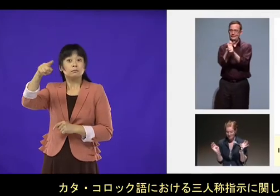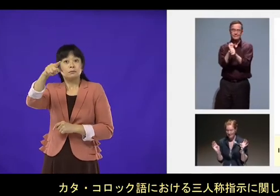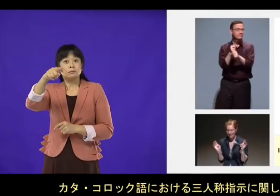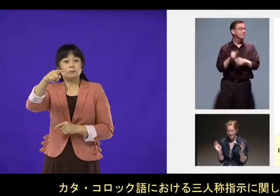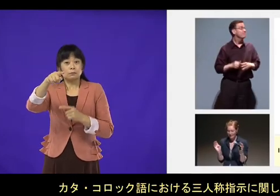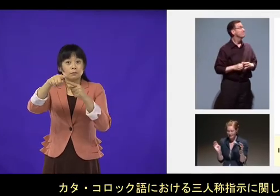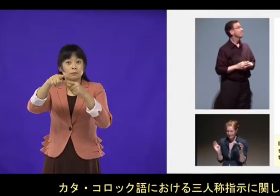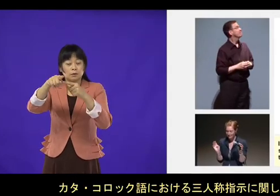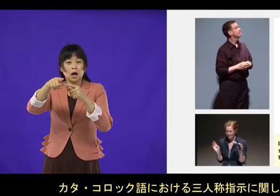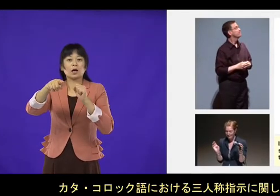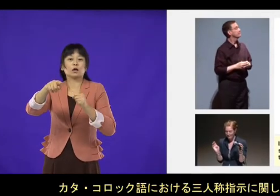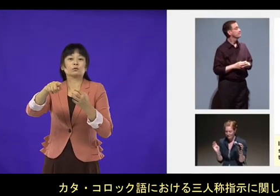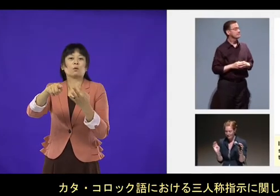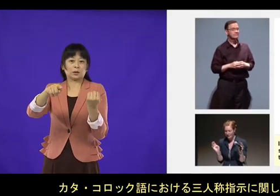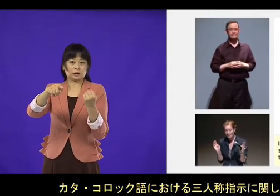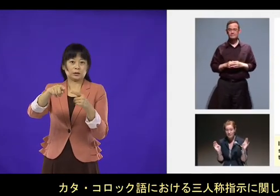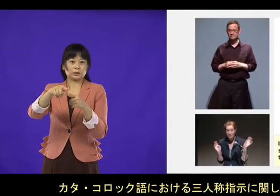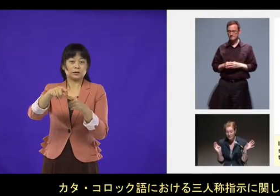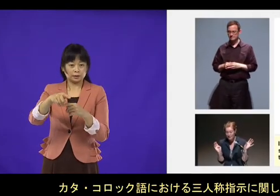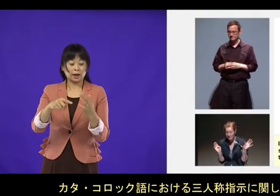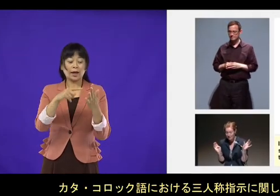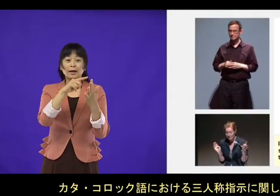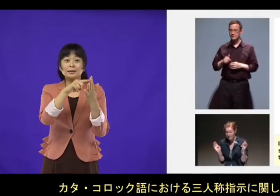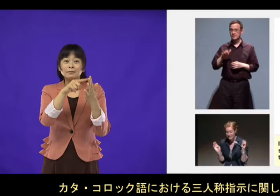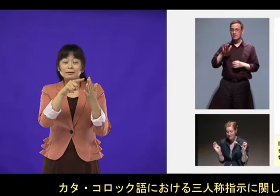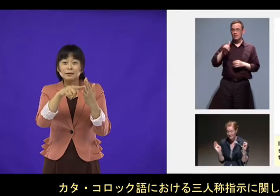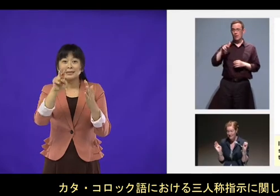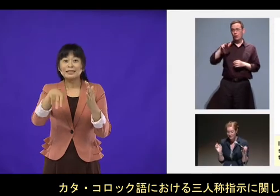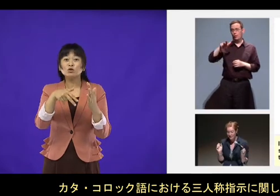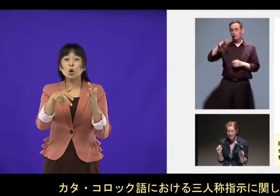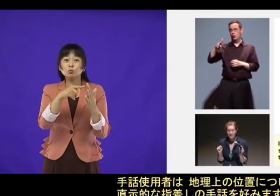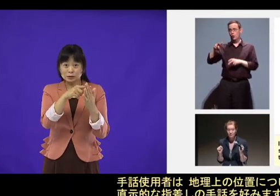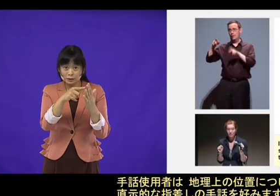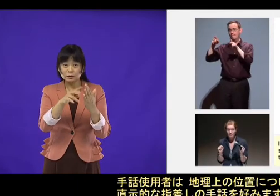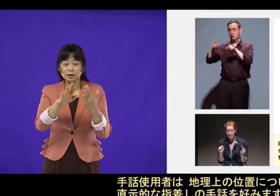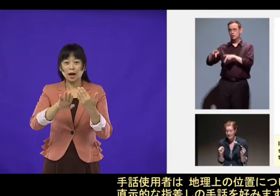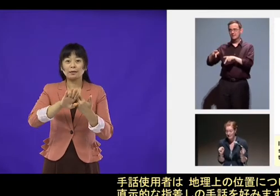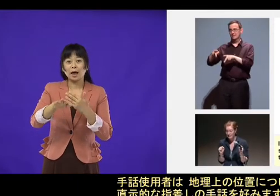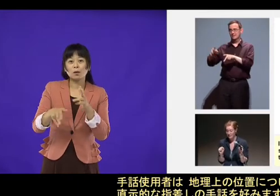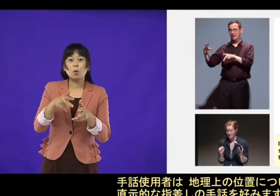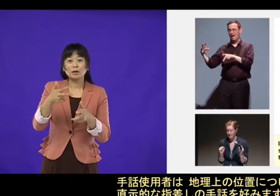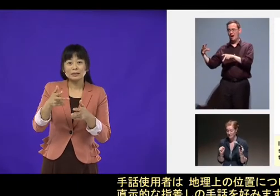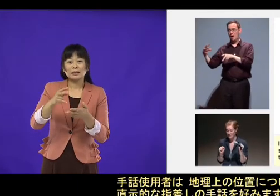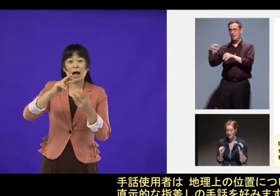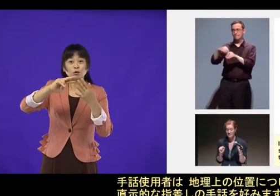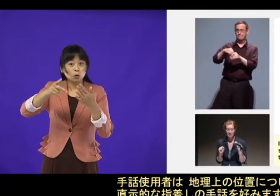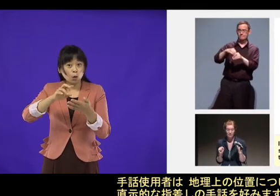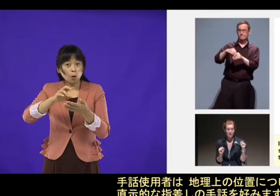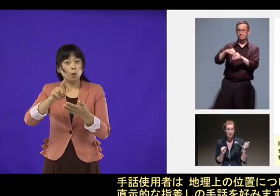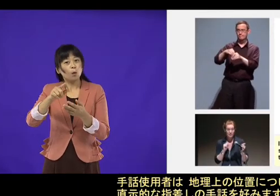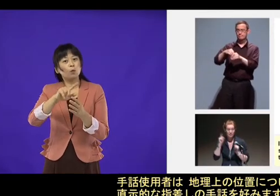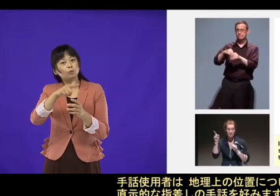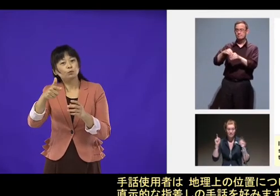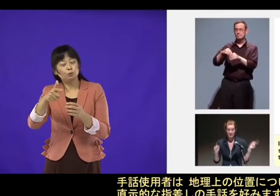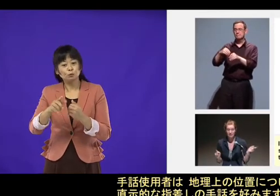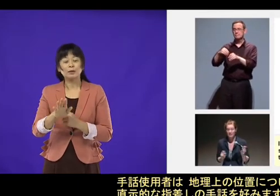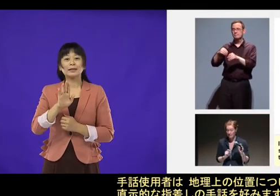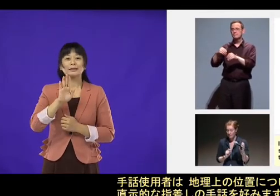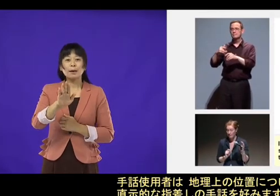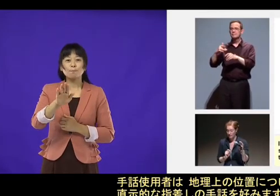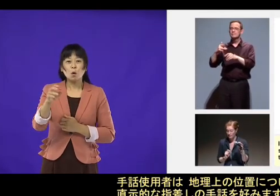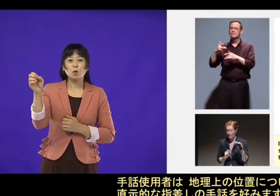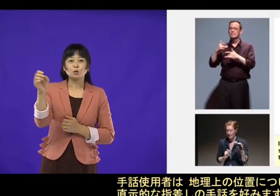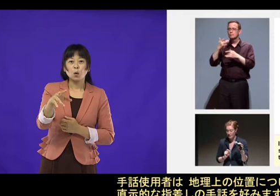up, with regard to third-person reference in Katakalok, signers prefer deictic pointing signs to